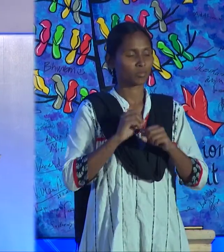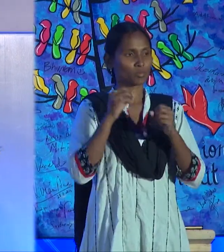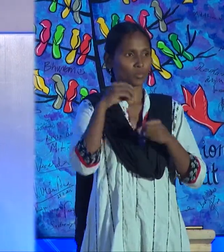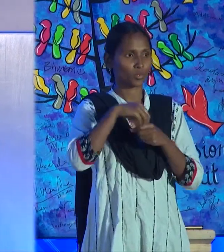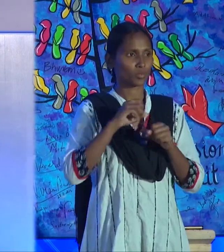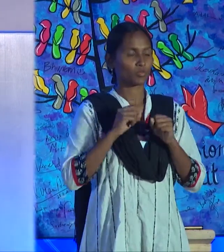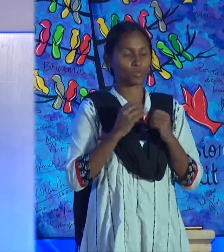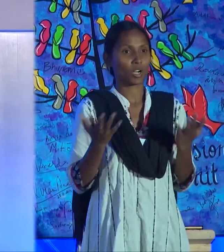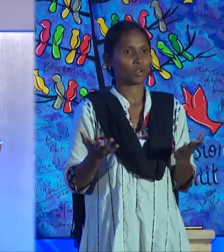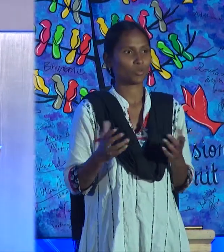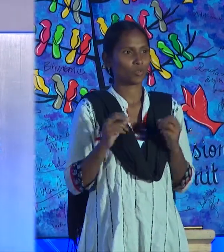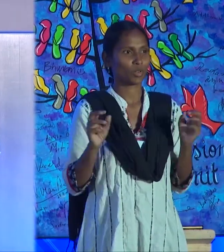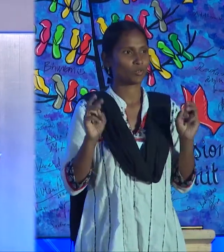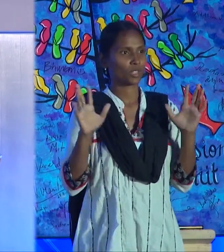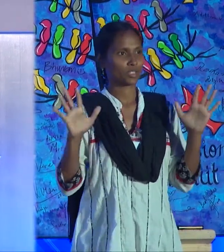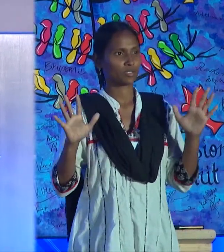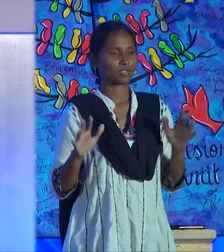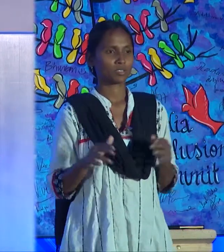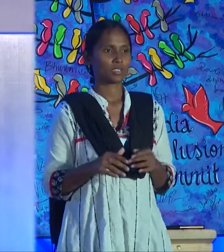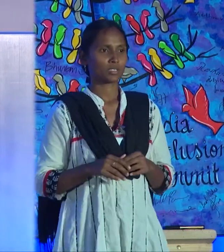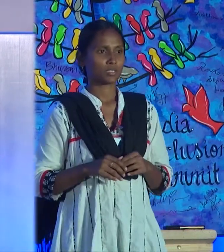and say, wow, what can this guy do?